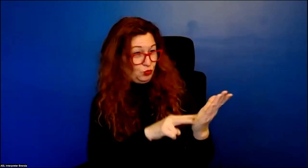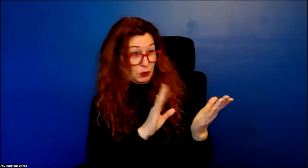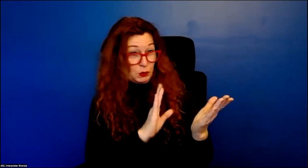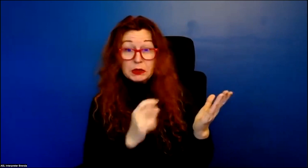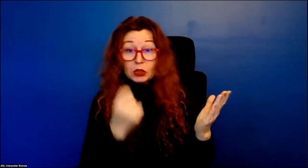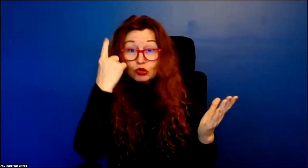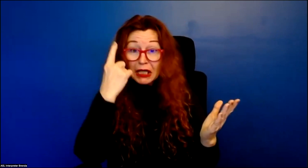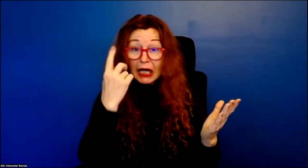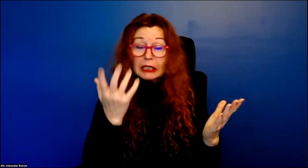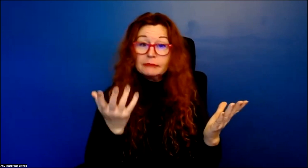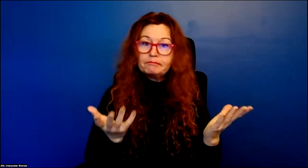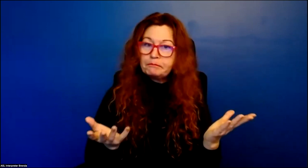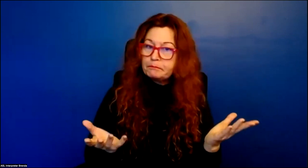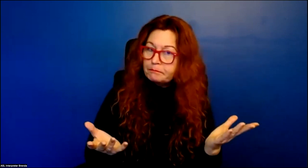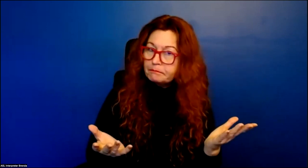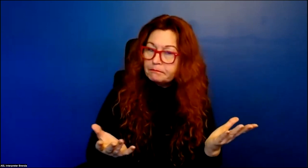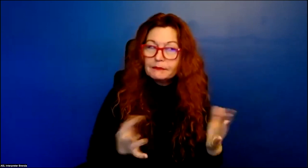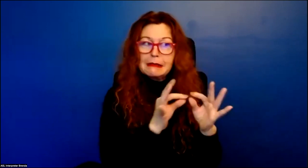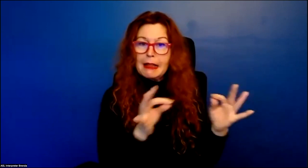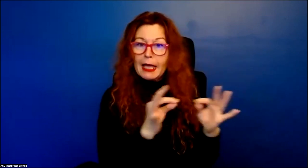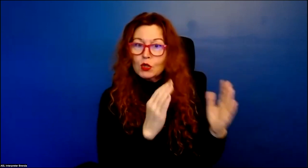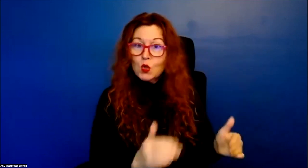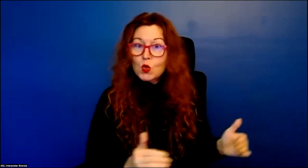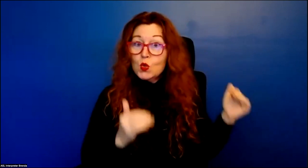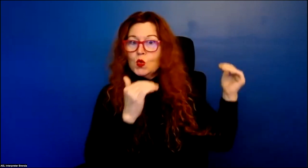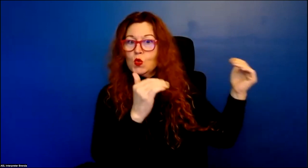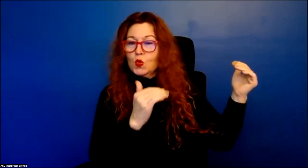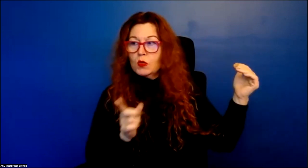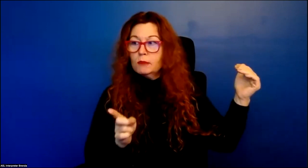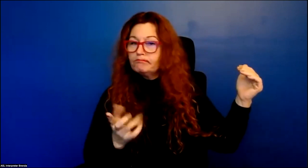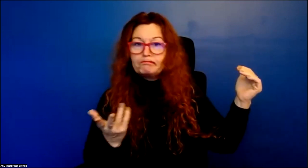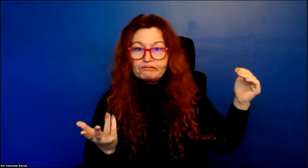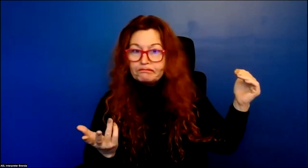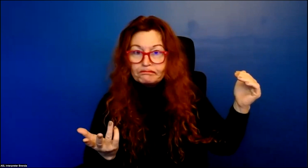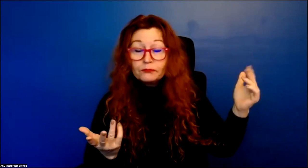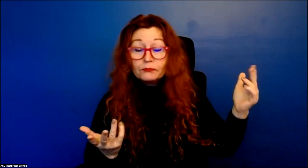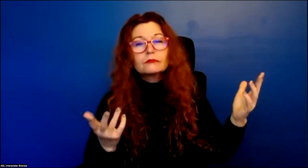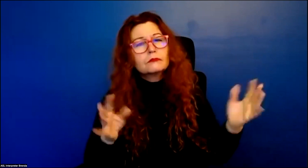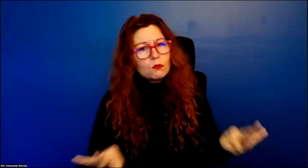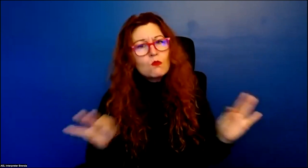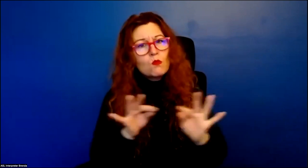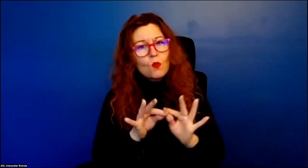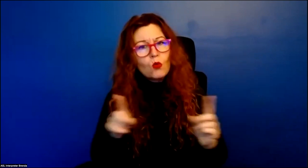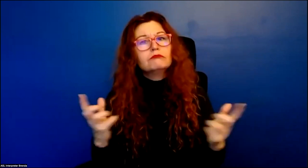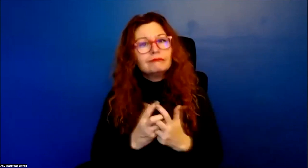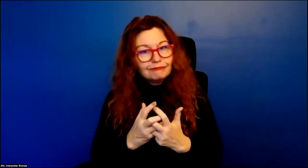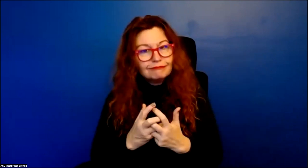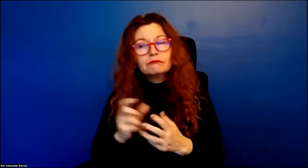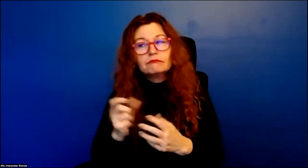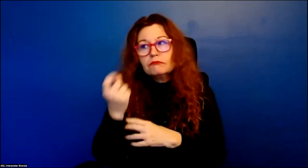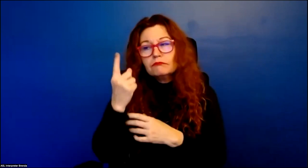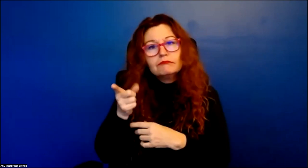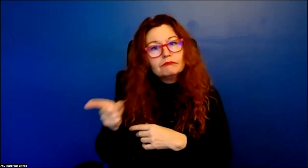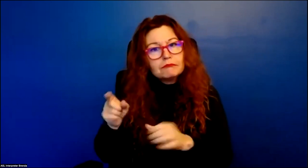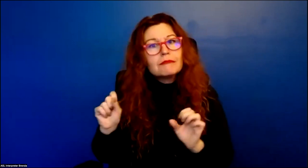front of you. And there's no assistive technology there, but there is an accessibility function to